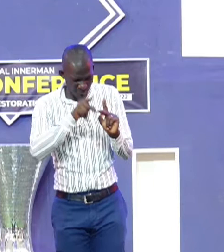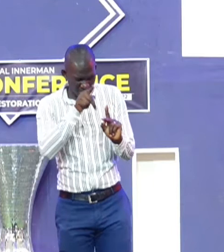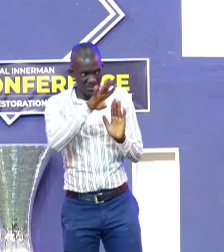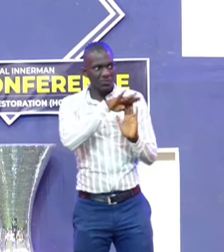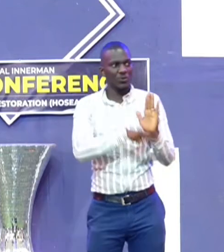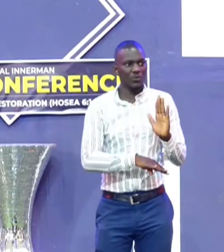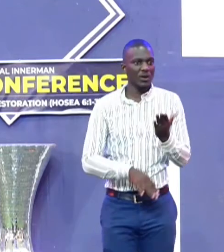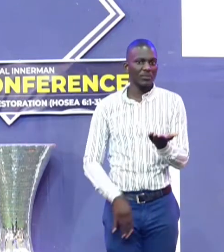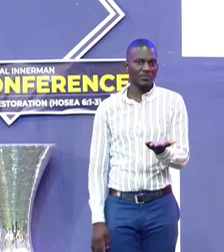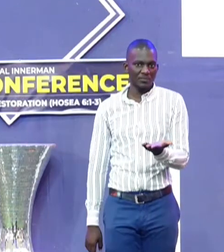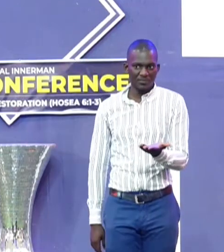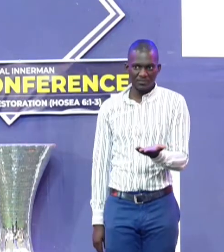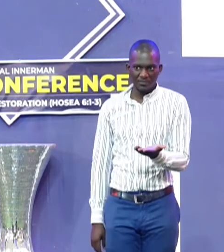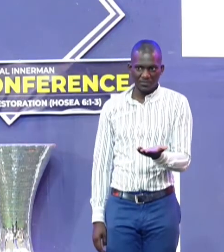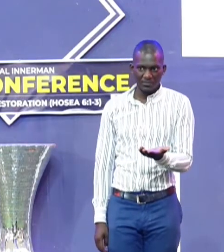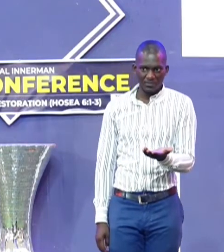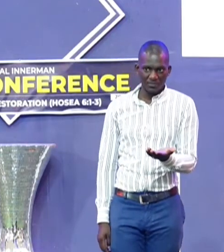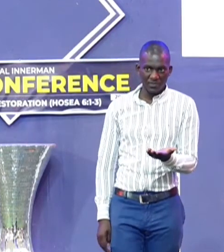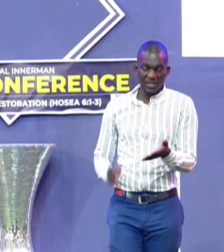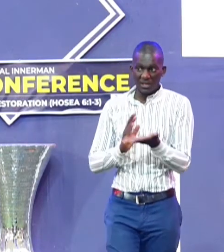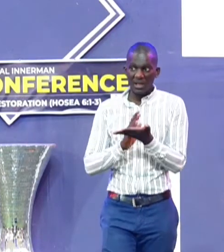and fulfill my program.